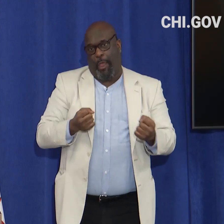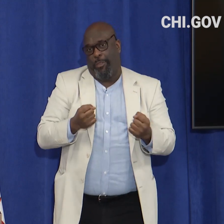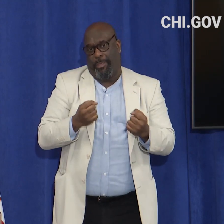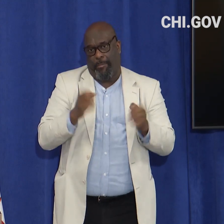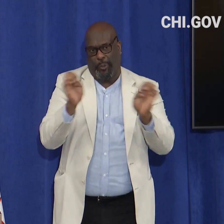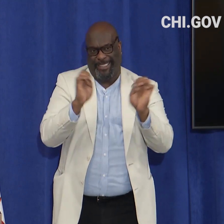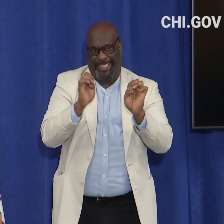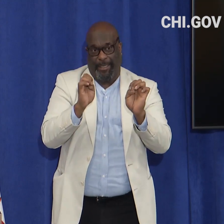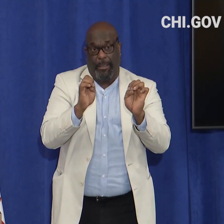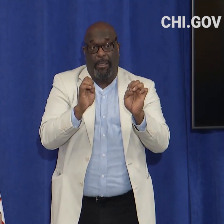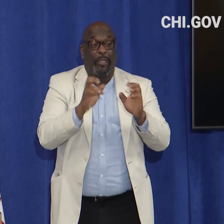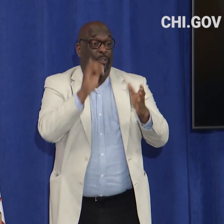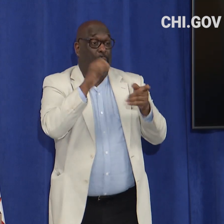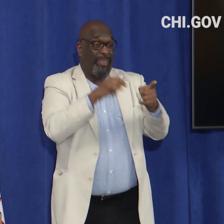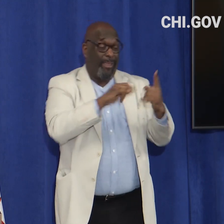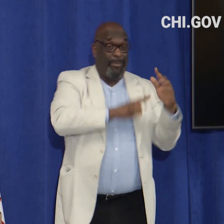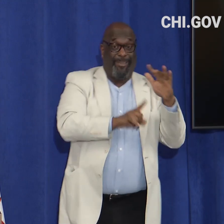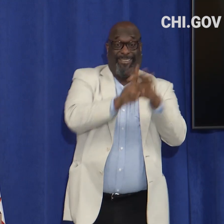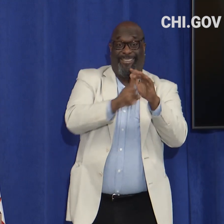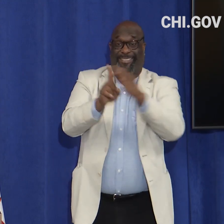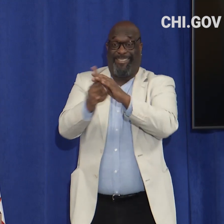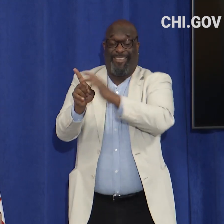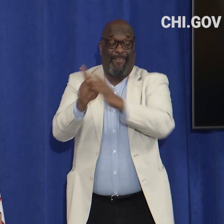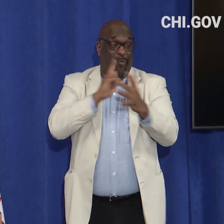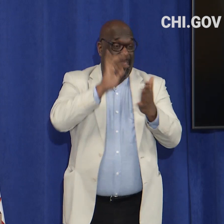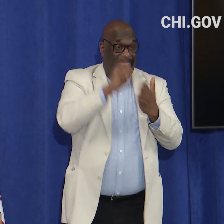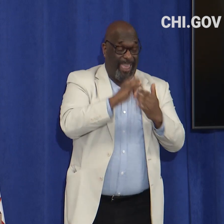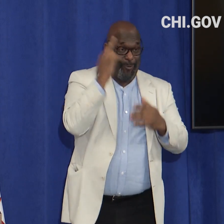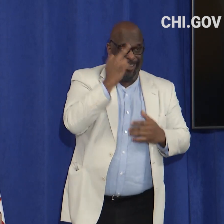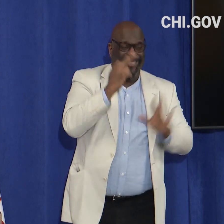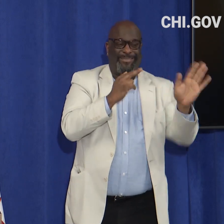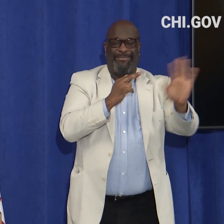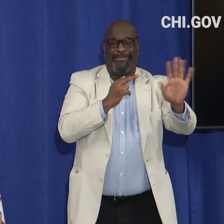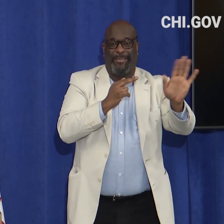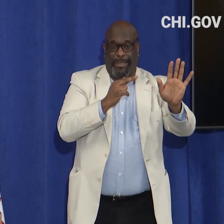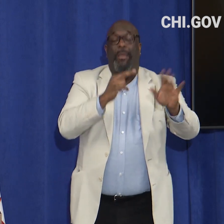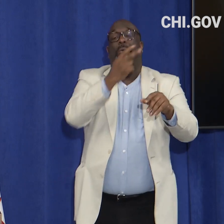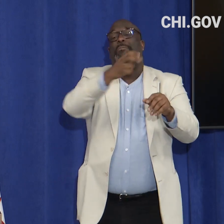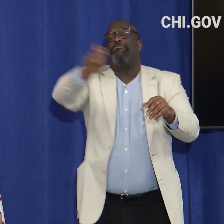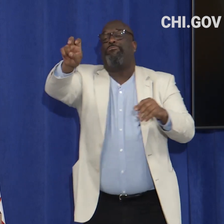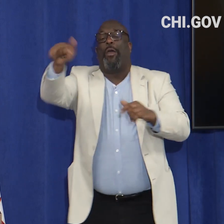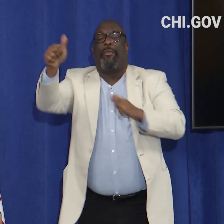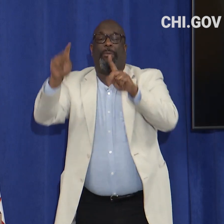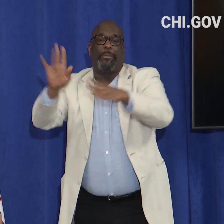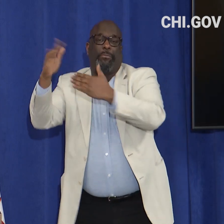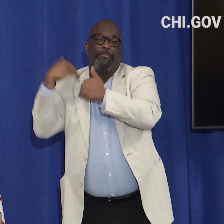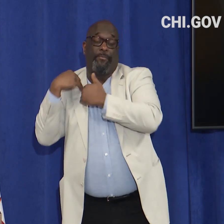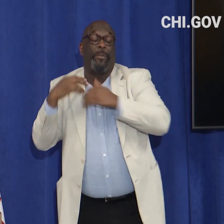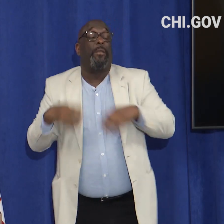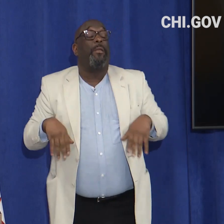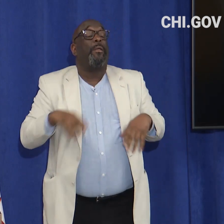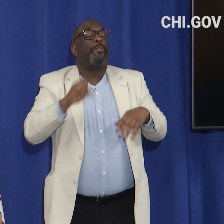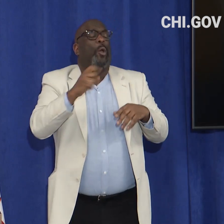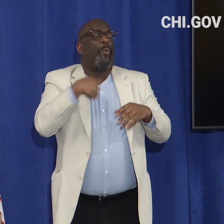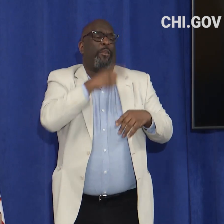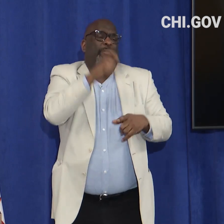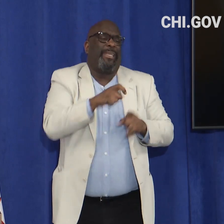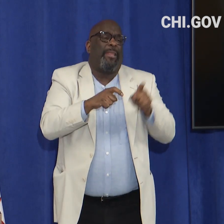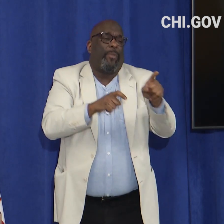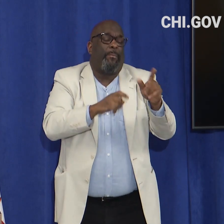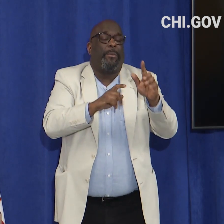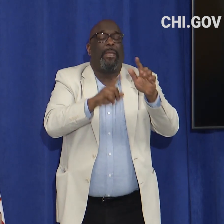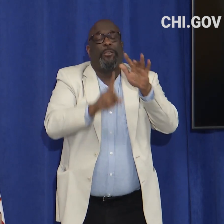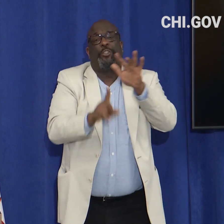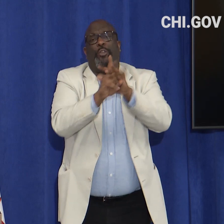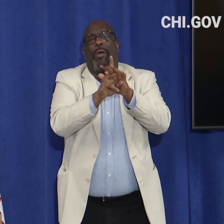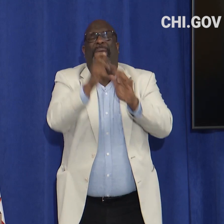And so we're transitioning them away from that. We don't need them to be the people who are responding